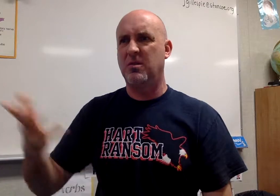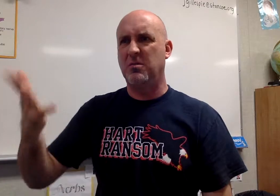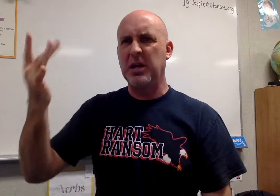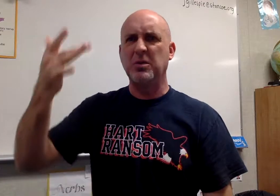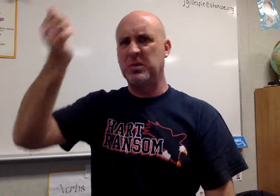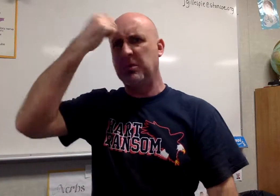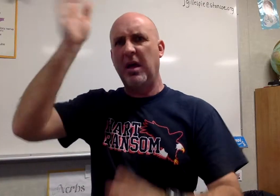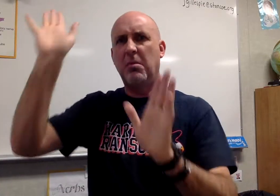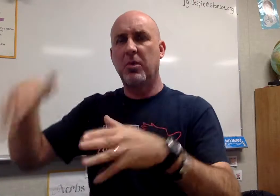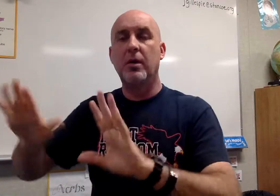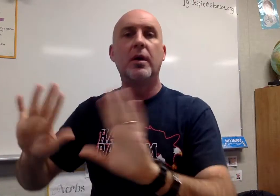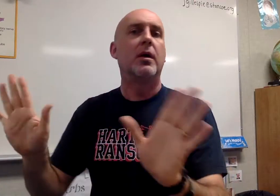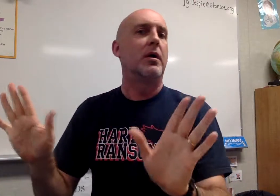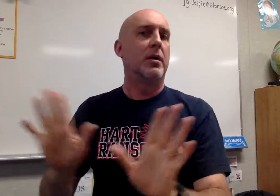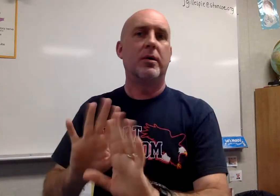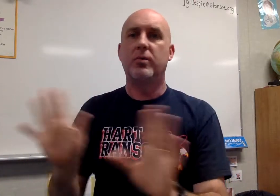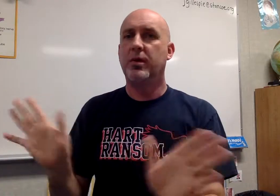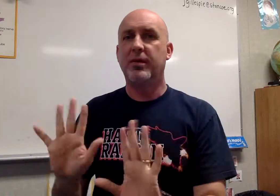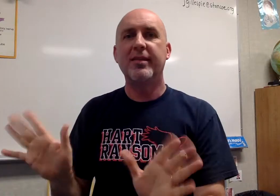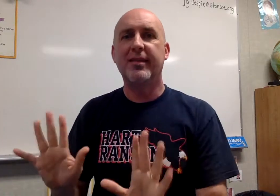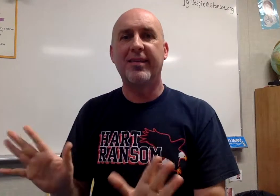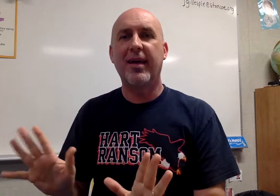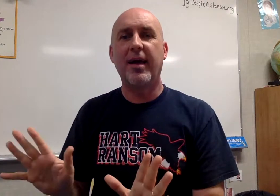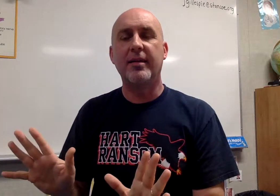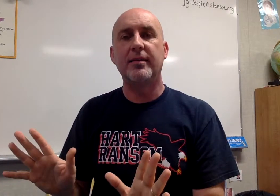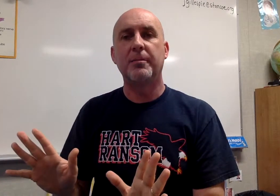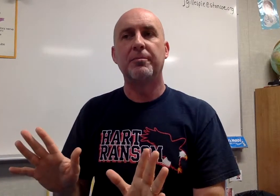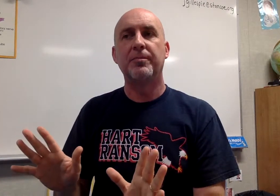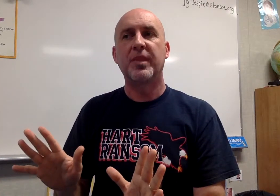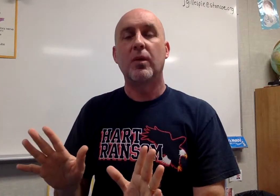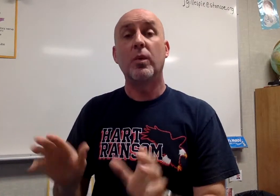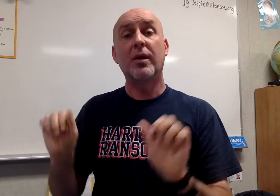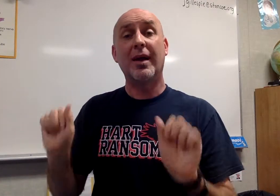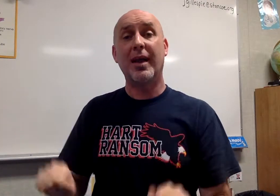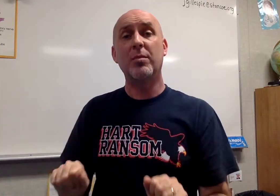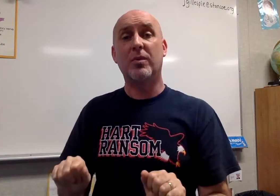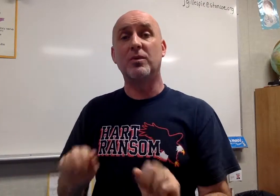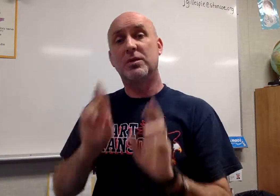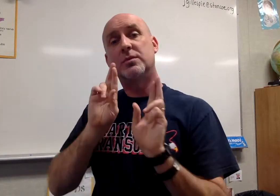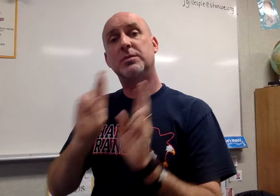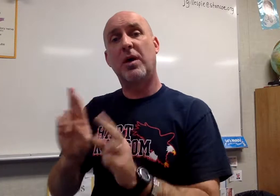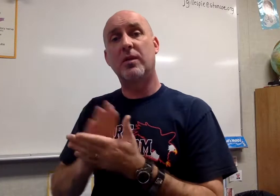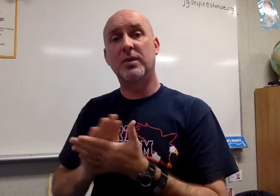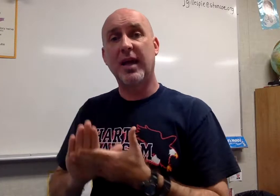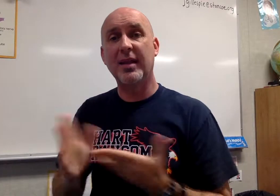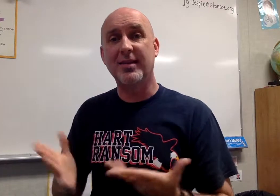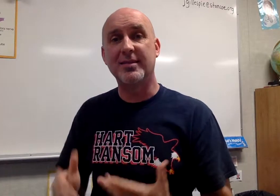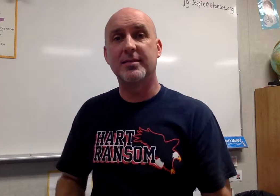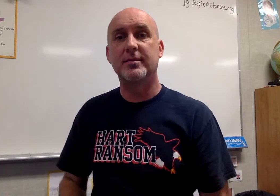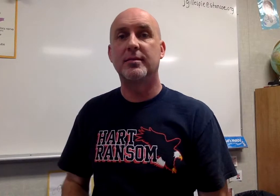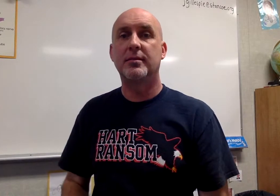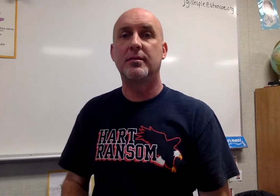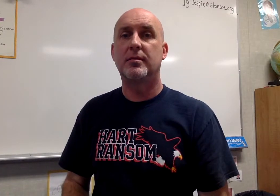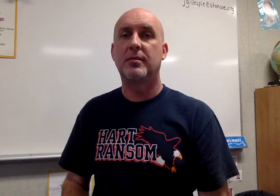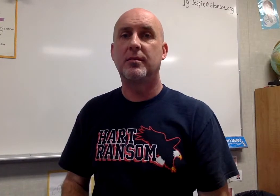why are you so dumb? Or, oh no, nothing like that. We are able to respond with kindness.